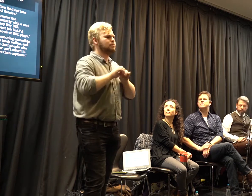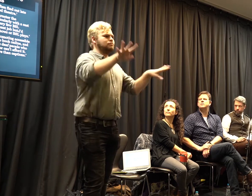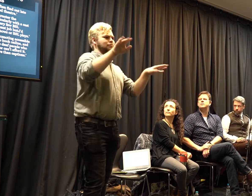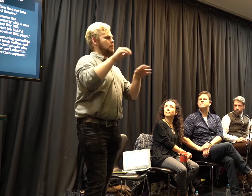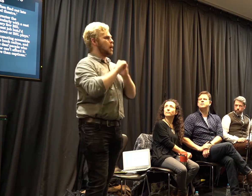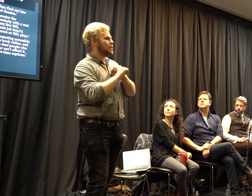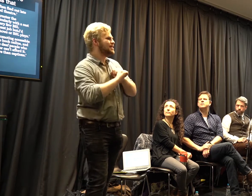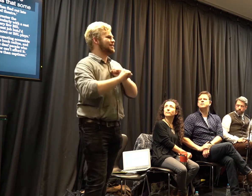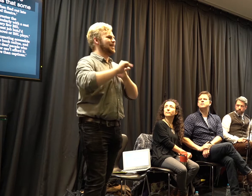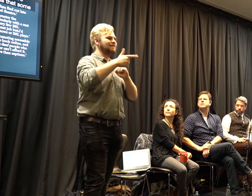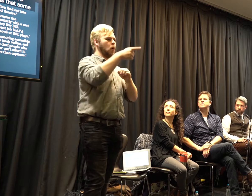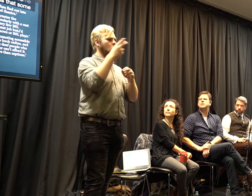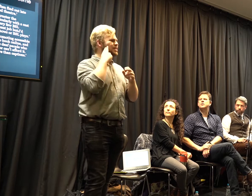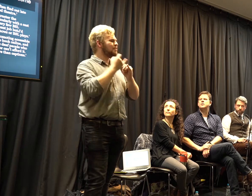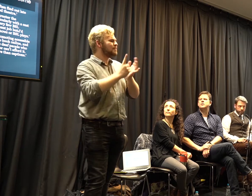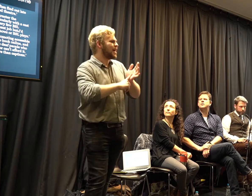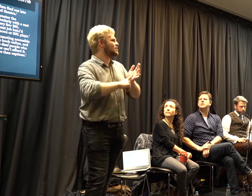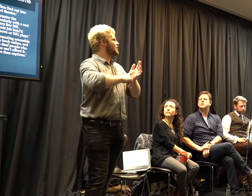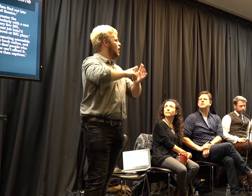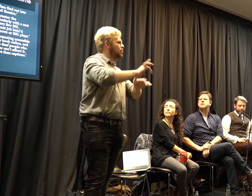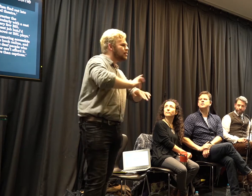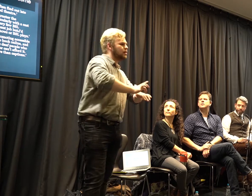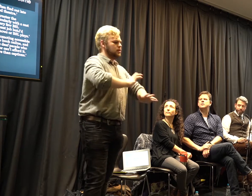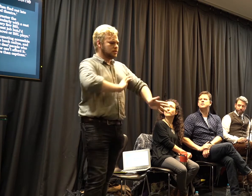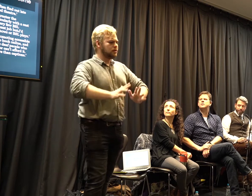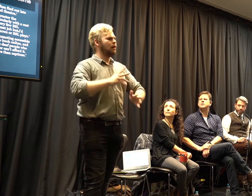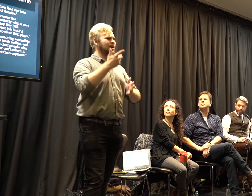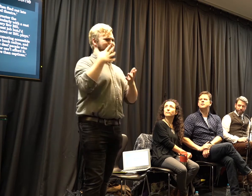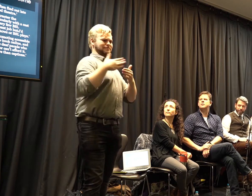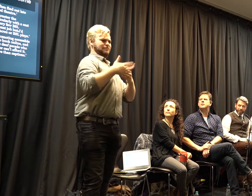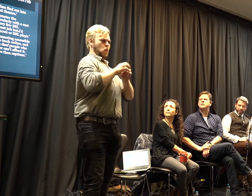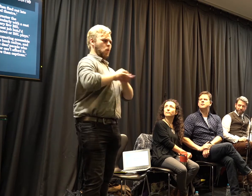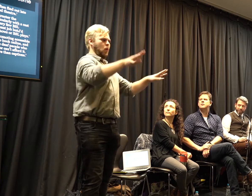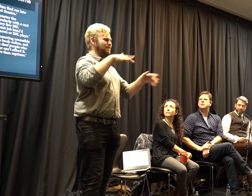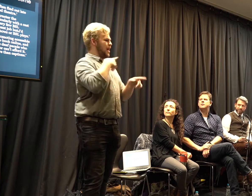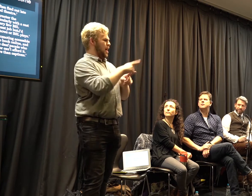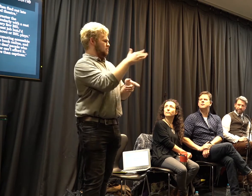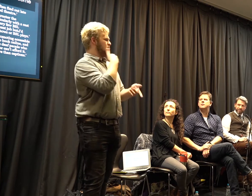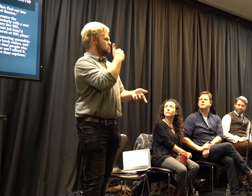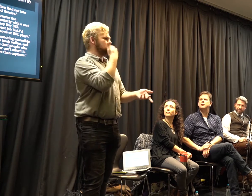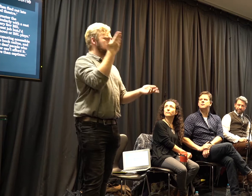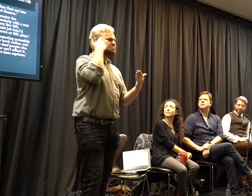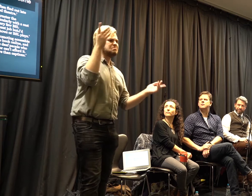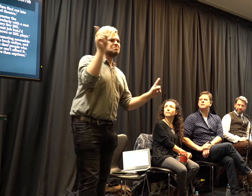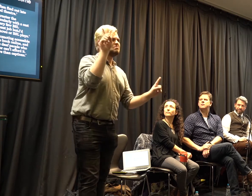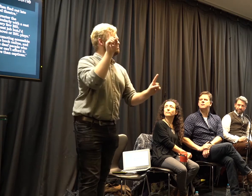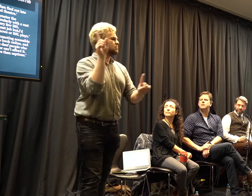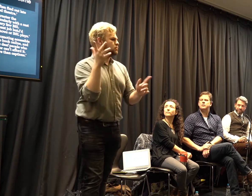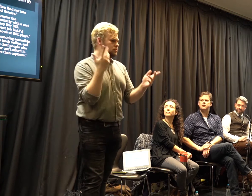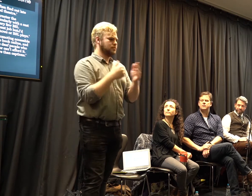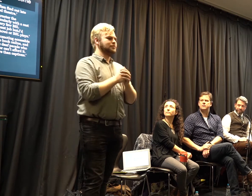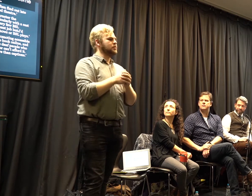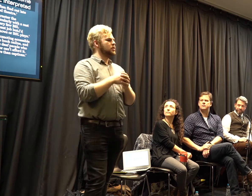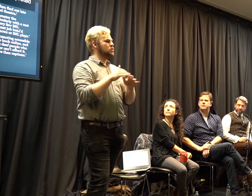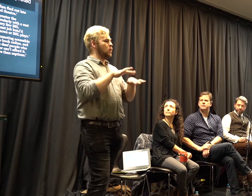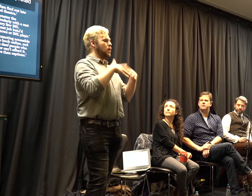that some people need information provided on BSL interpreted provision. They